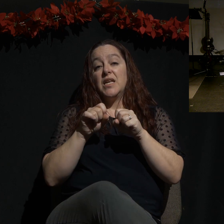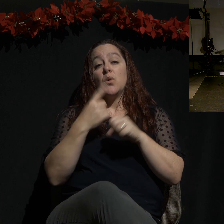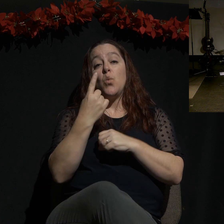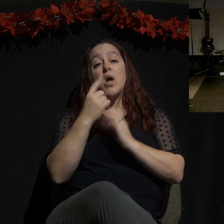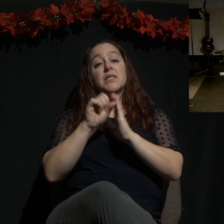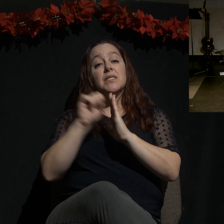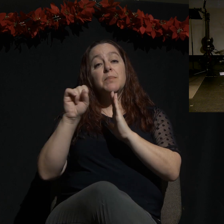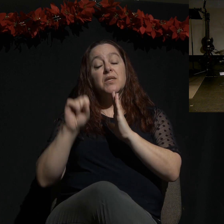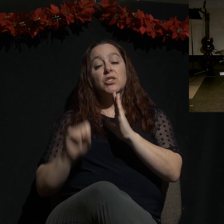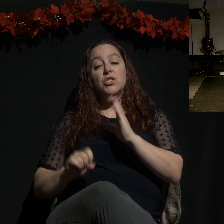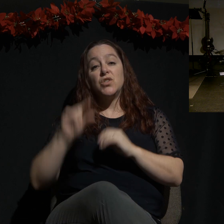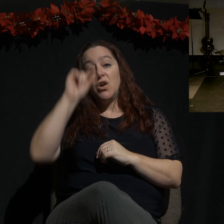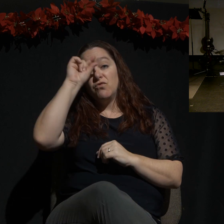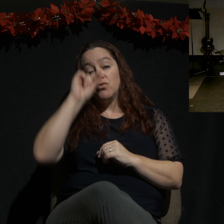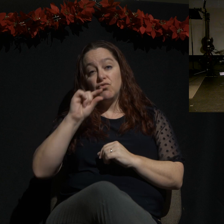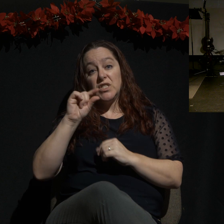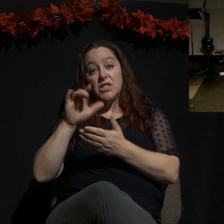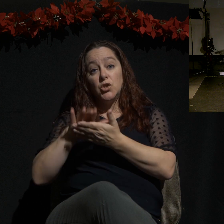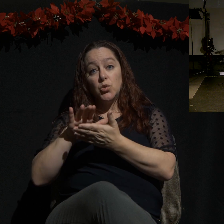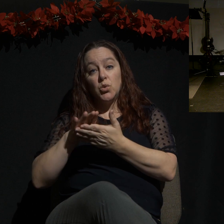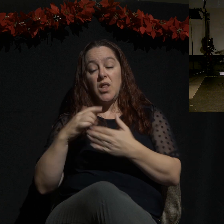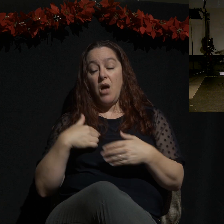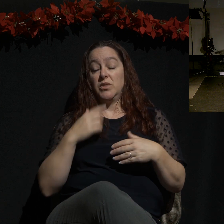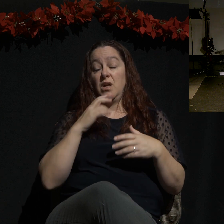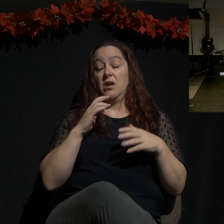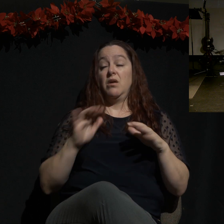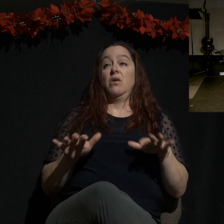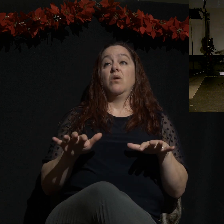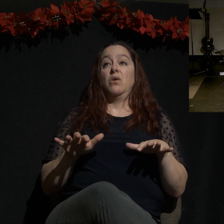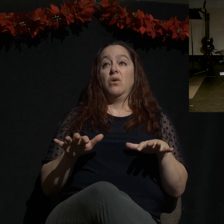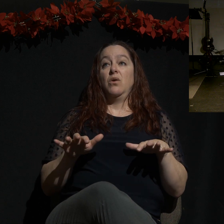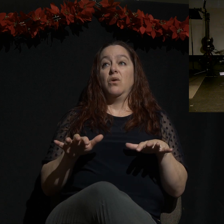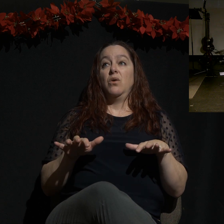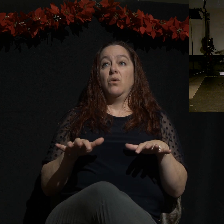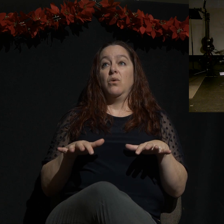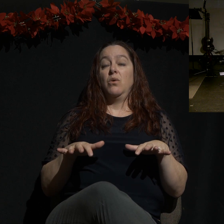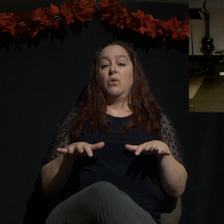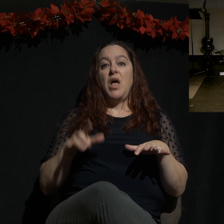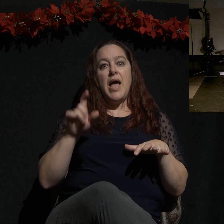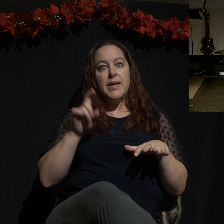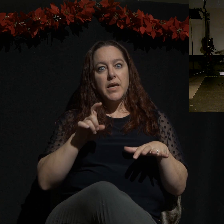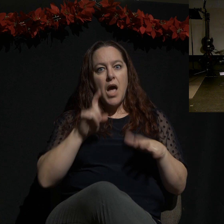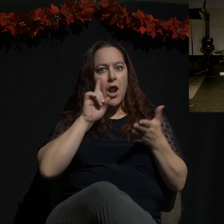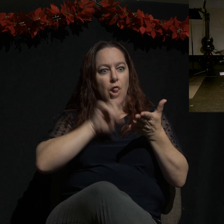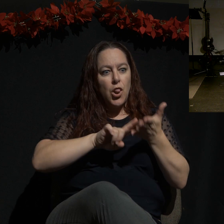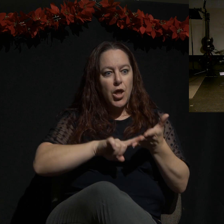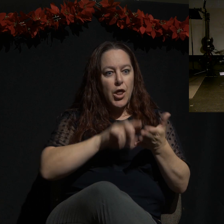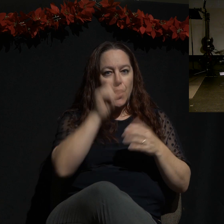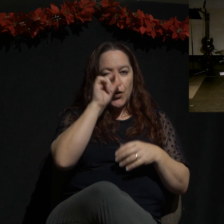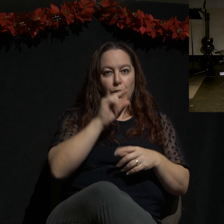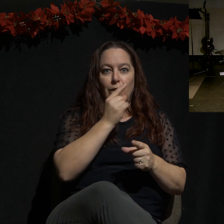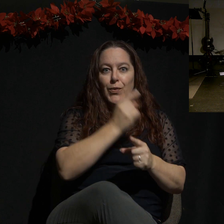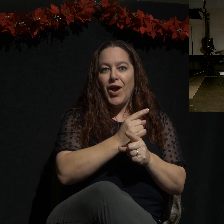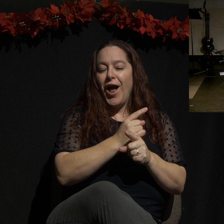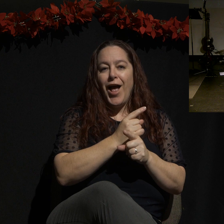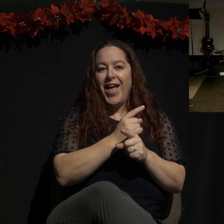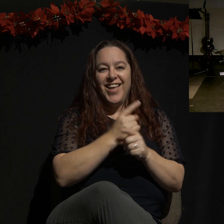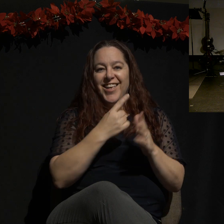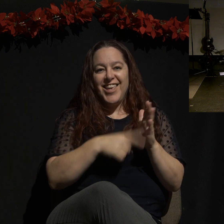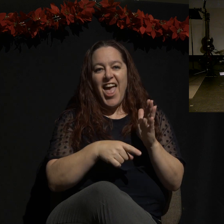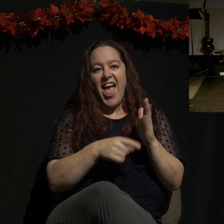semester of Greek at school, I was like, well, I got to look at the Greek, right? I can't let